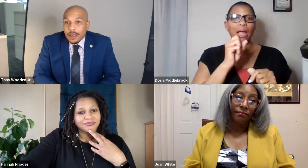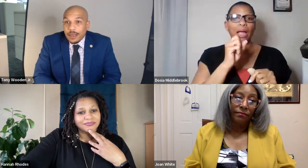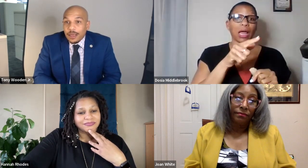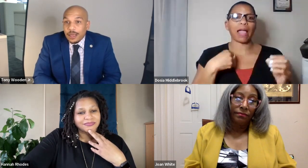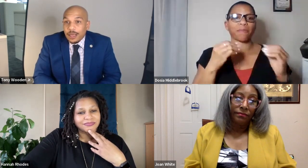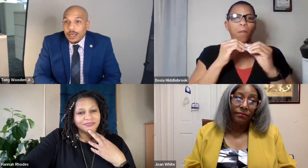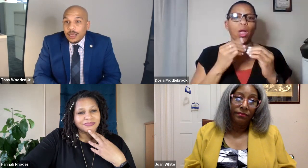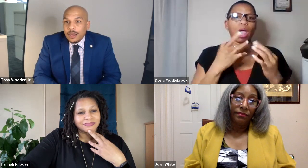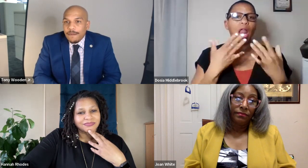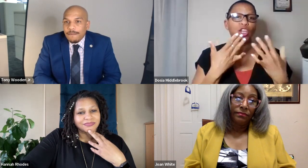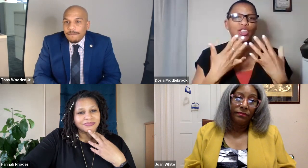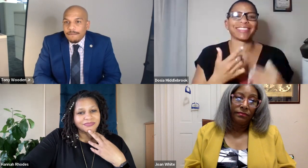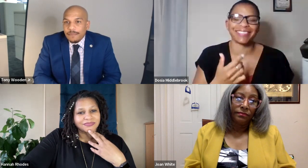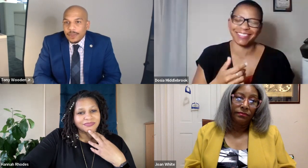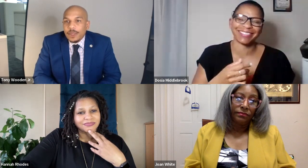And there is a difference between